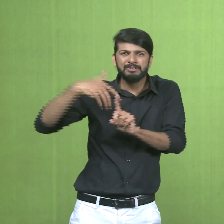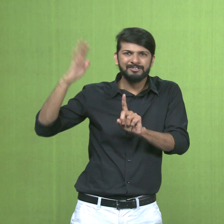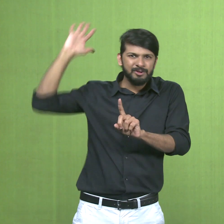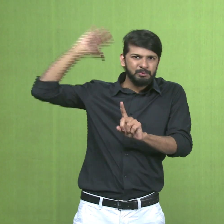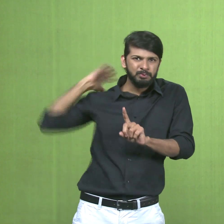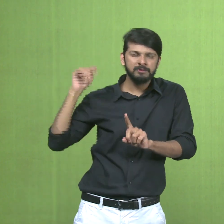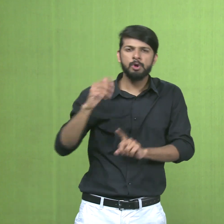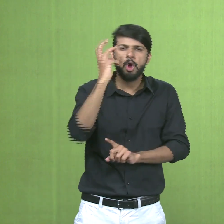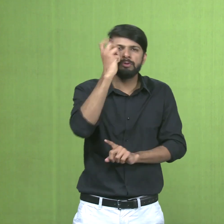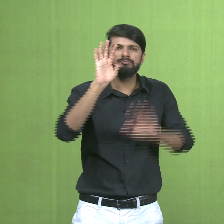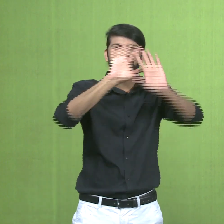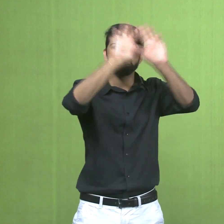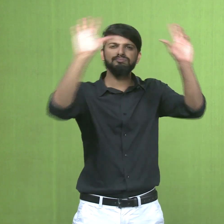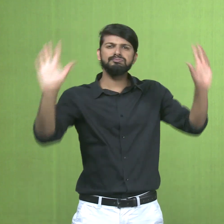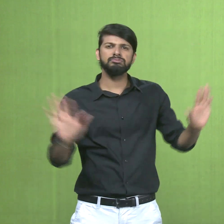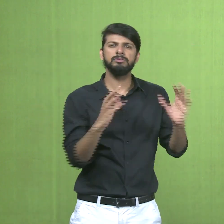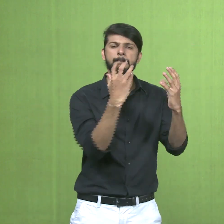shows a light orange background